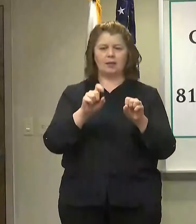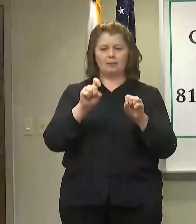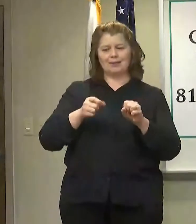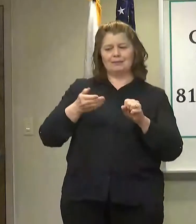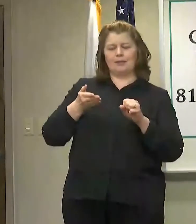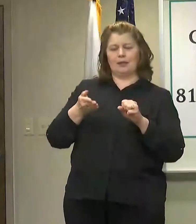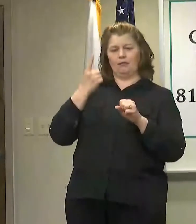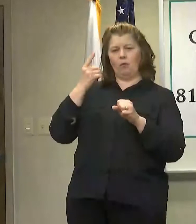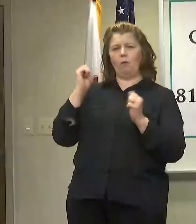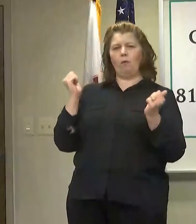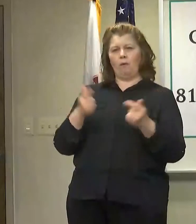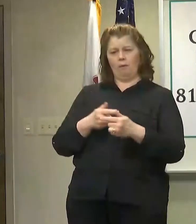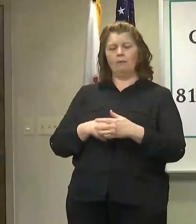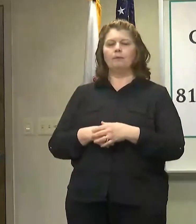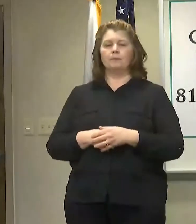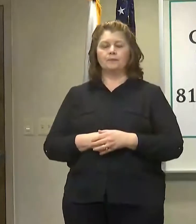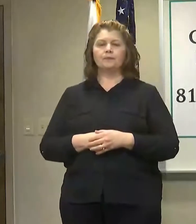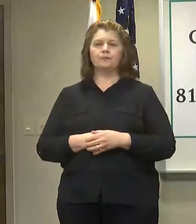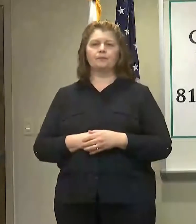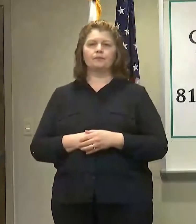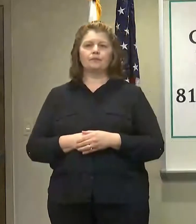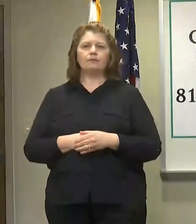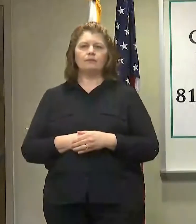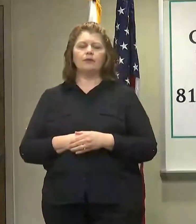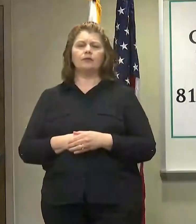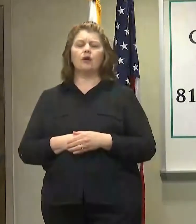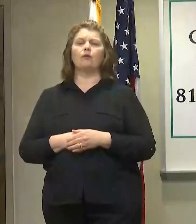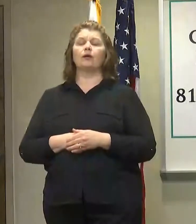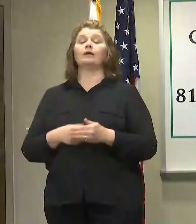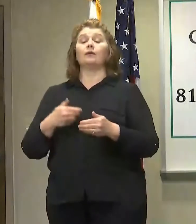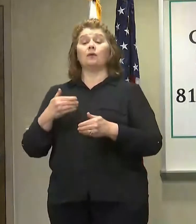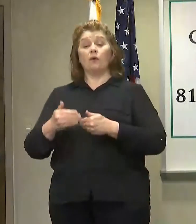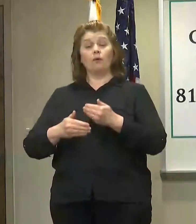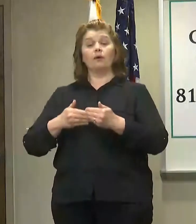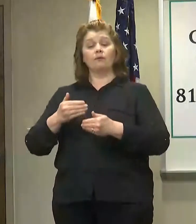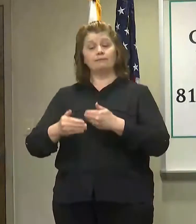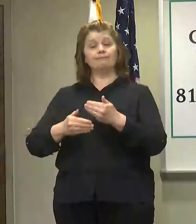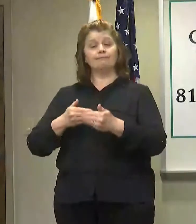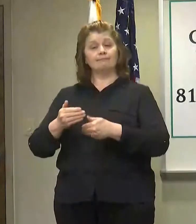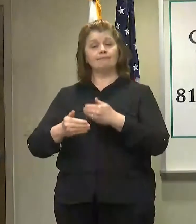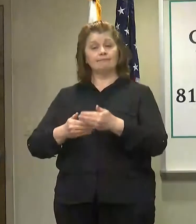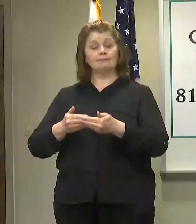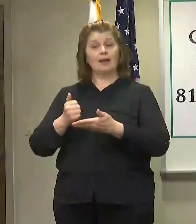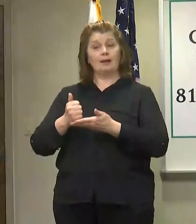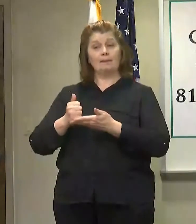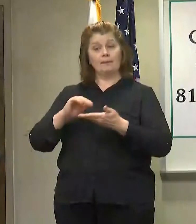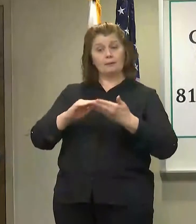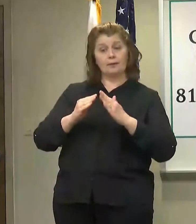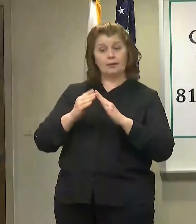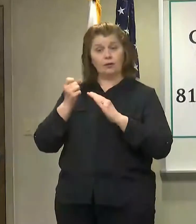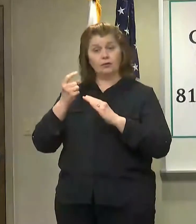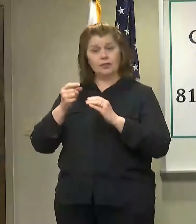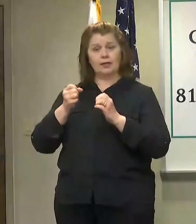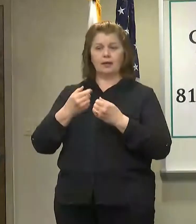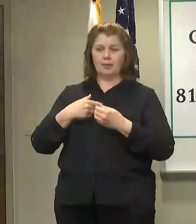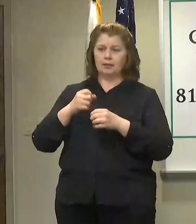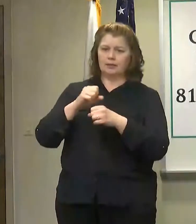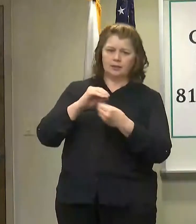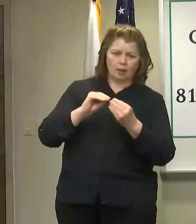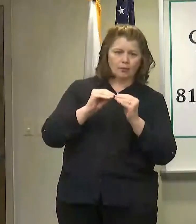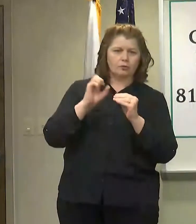present for all of us. So as we're moving through and we're trying to help us out the community understand, right, I've been pushing out data and trying to